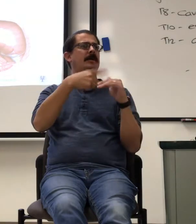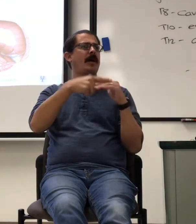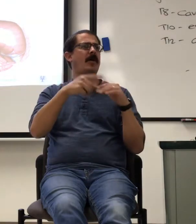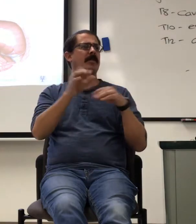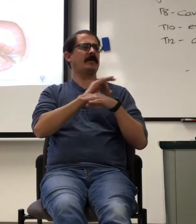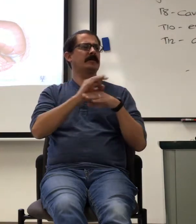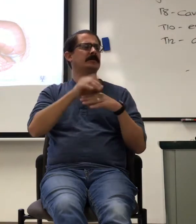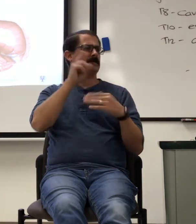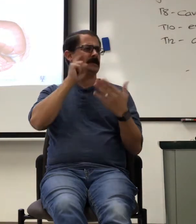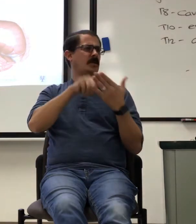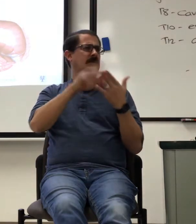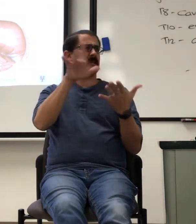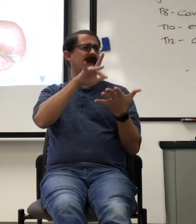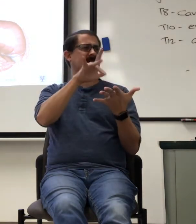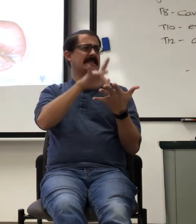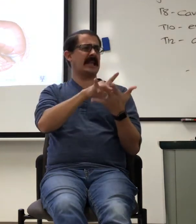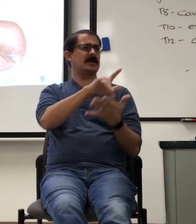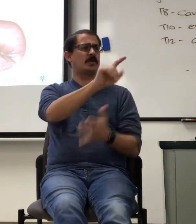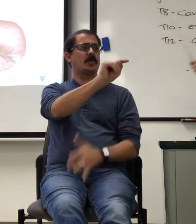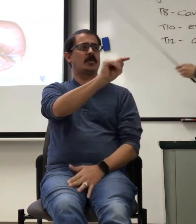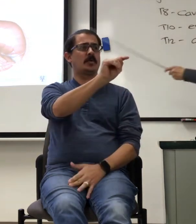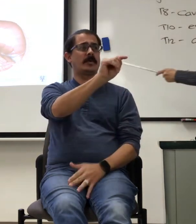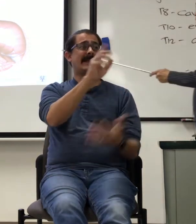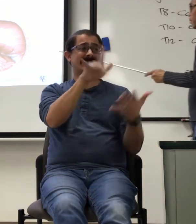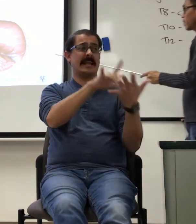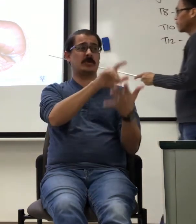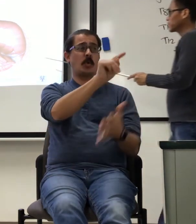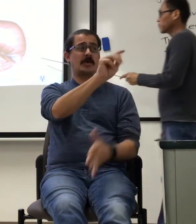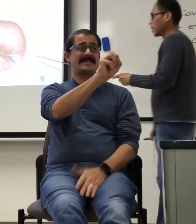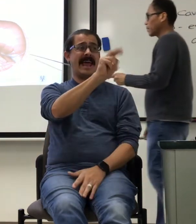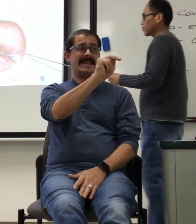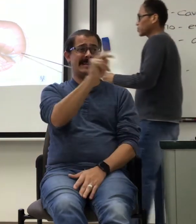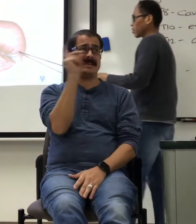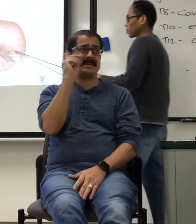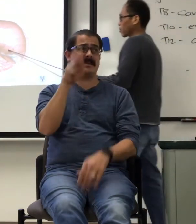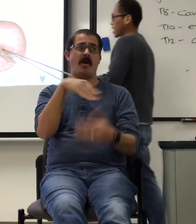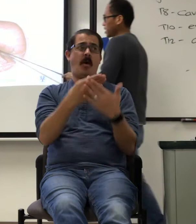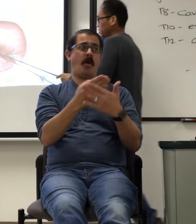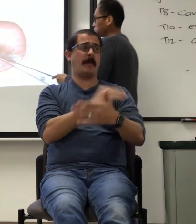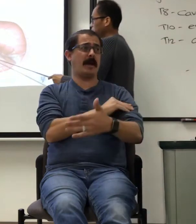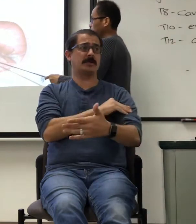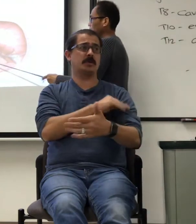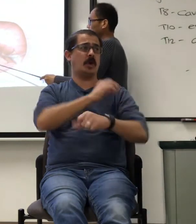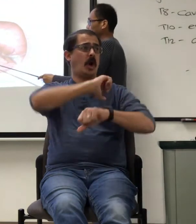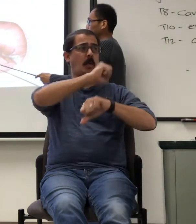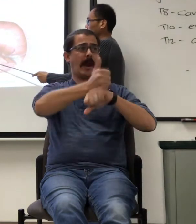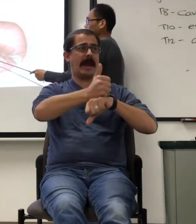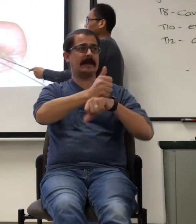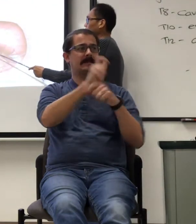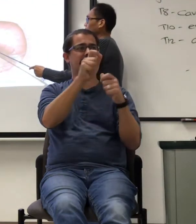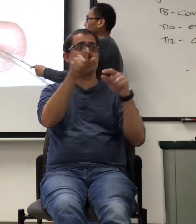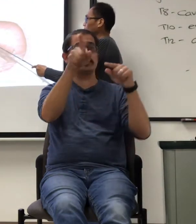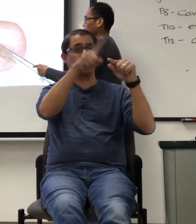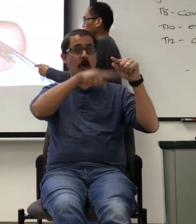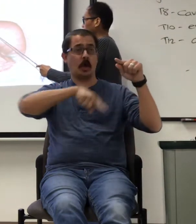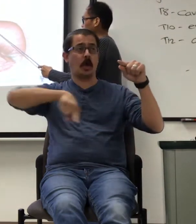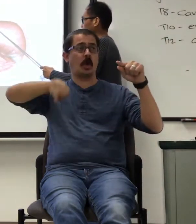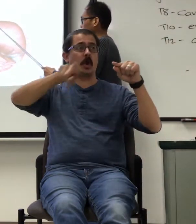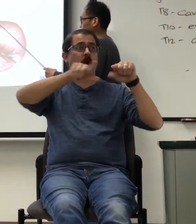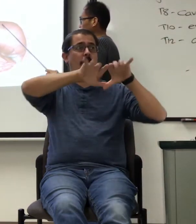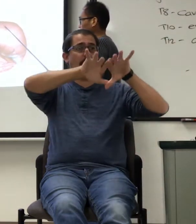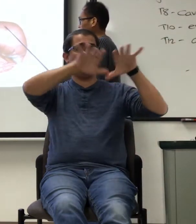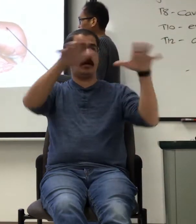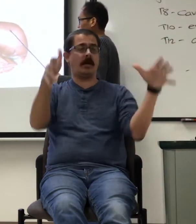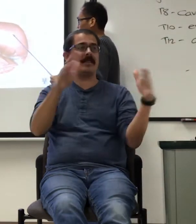central tendon. If you look underneath it, all the muscle fibers are arranged in a circle around the